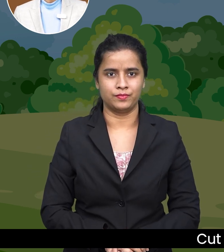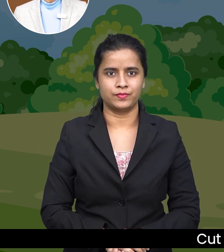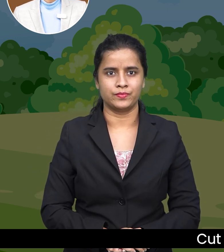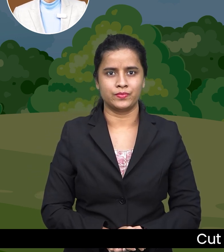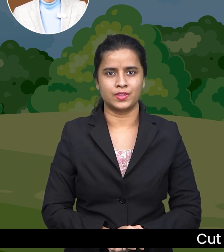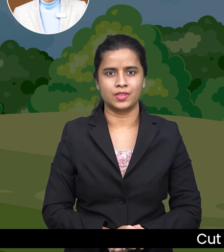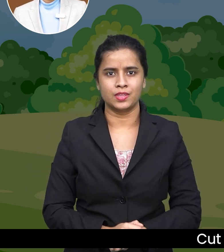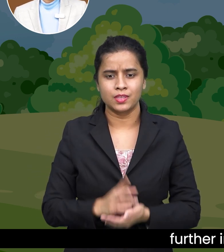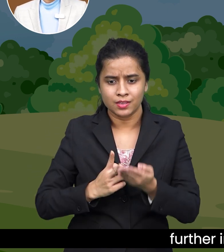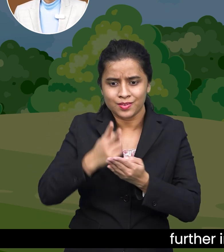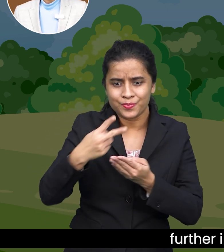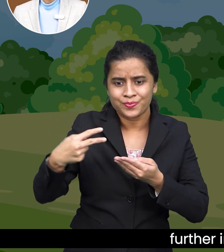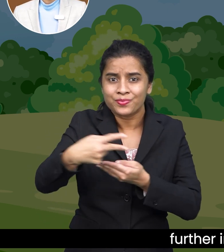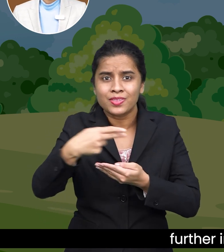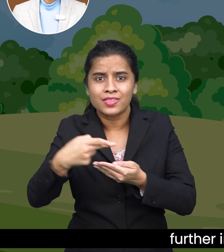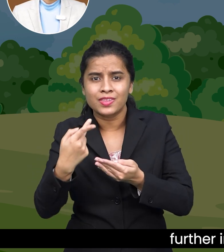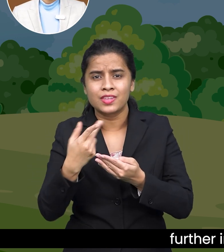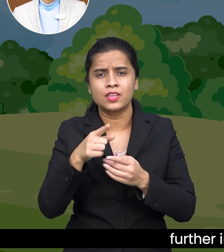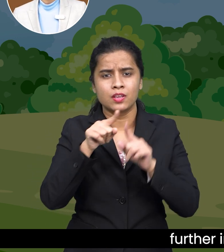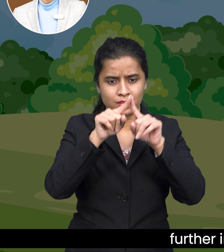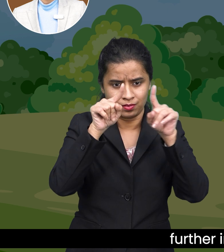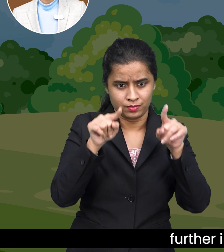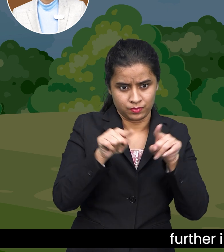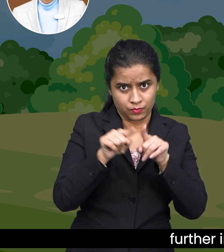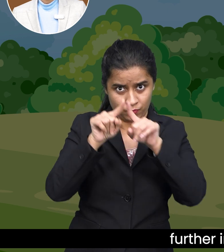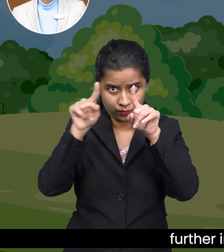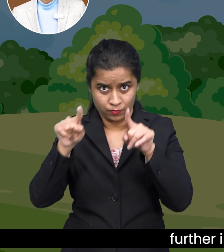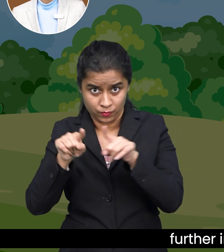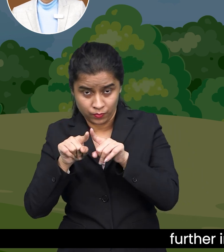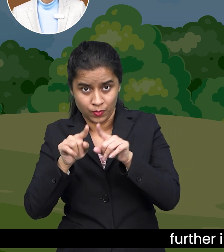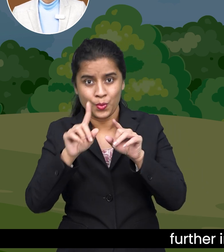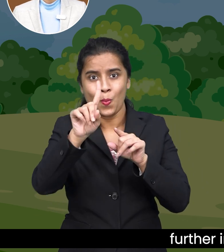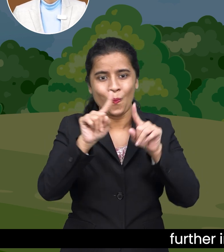Cut each square pieces further into 4 square pieces.